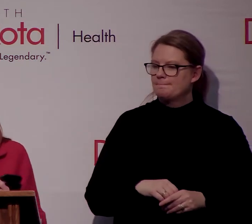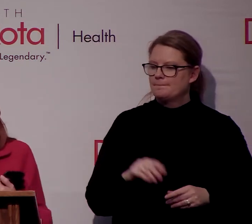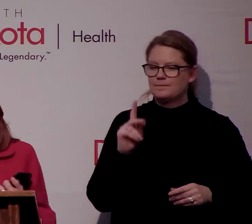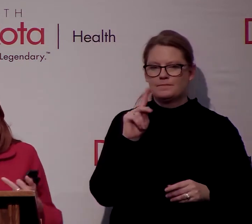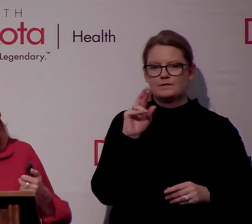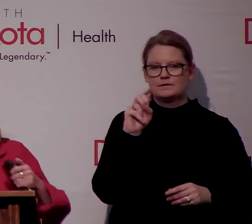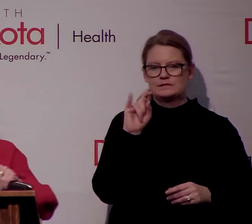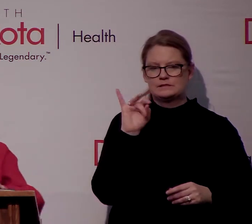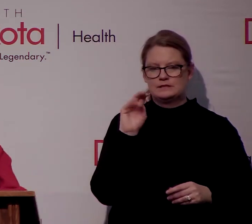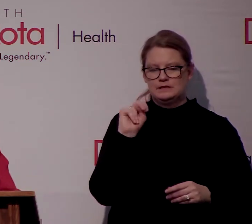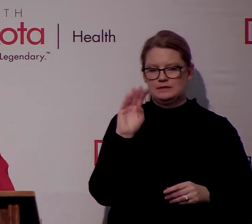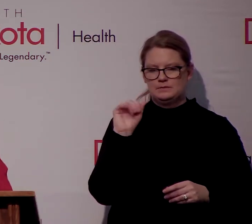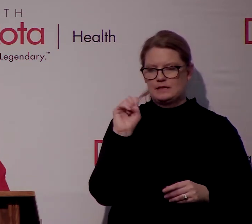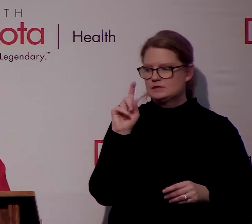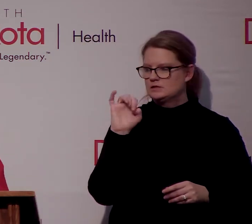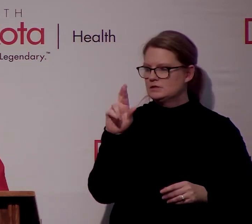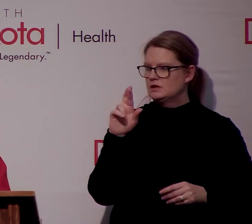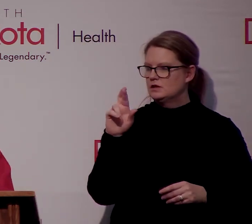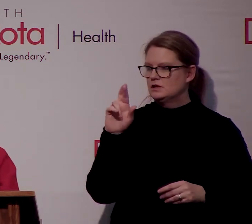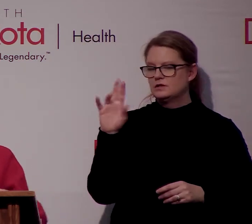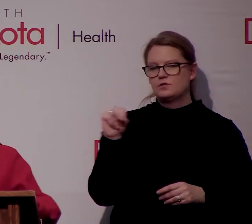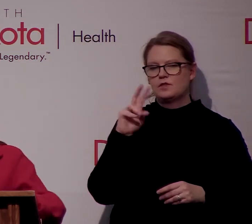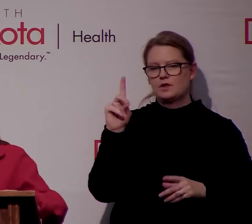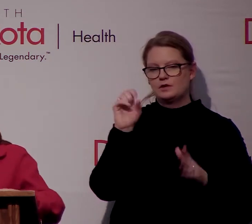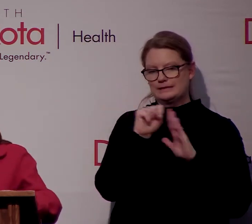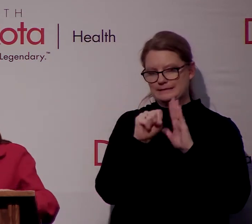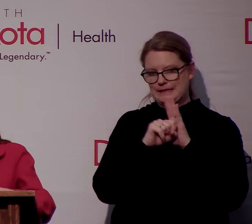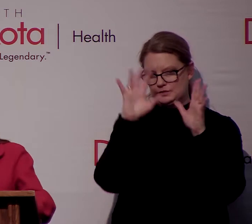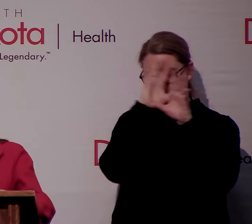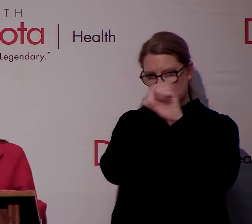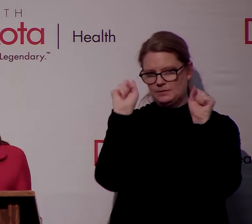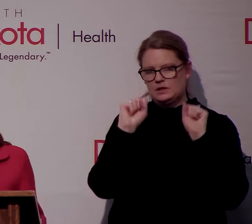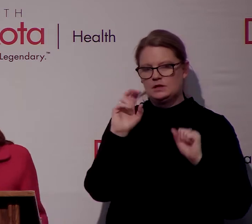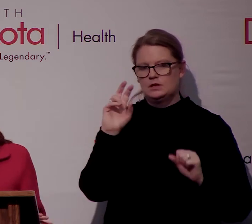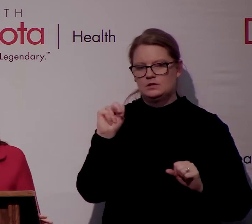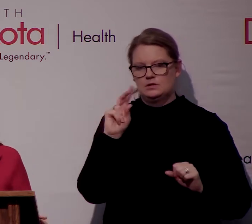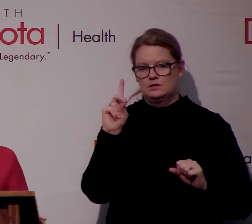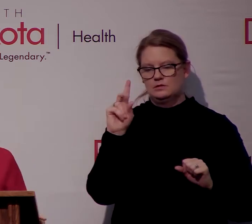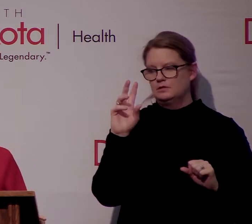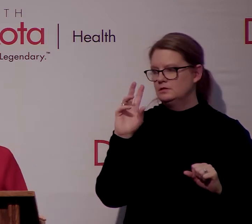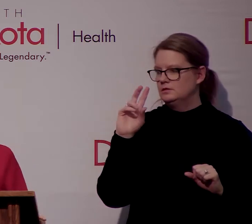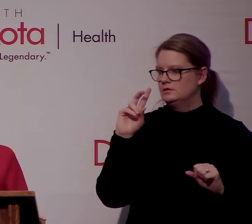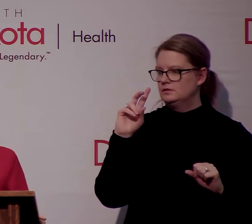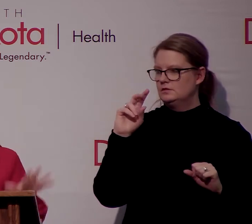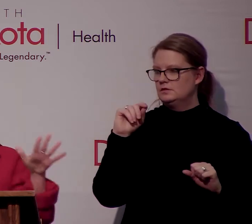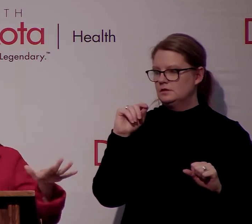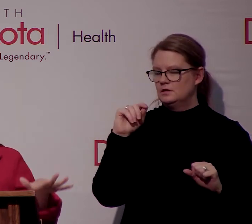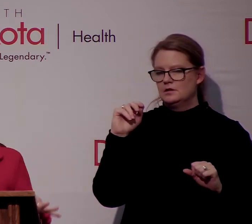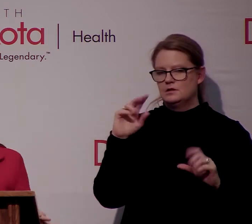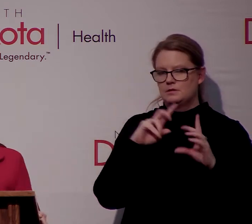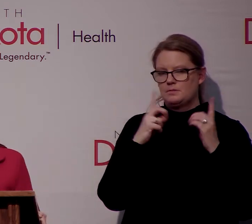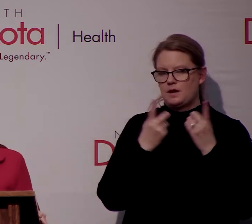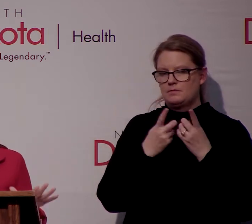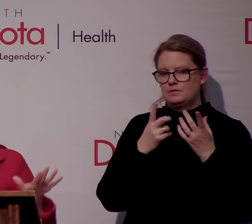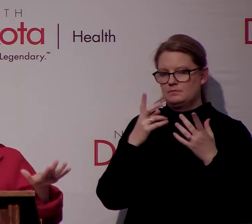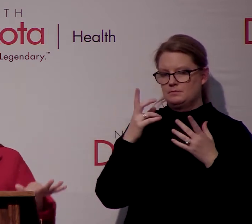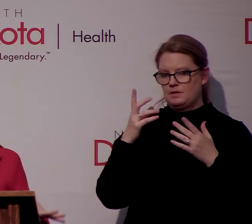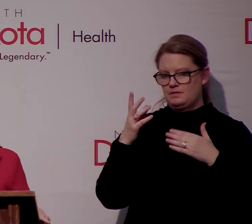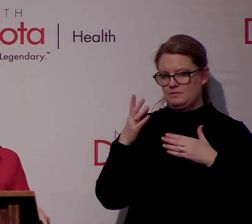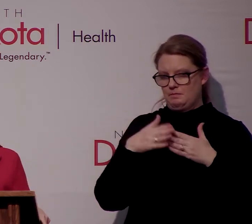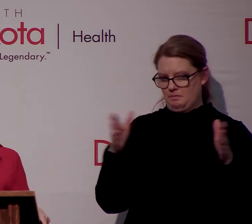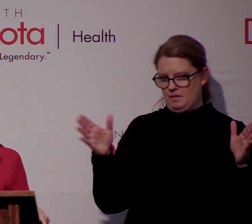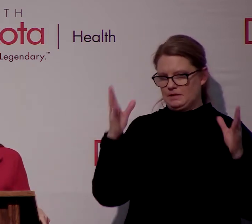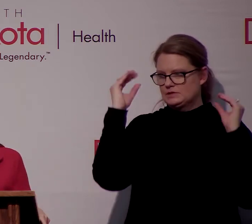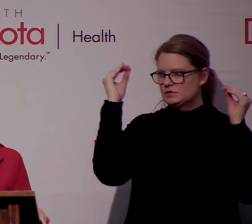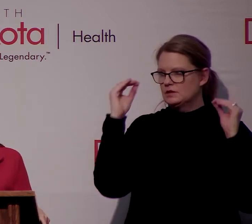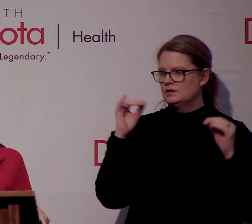Kirsten Baesler, State Superintendent, North Dakota Department of Public Instruction. So as I mentioned at the press conference on Friday, the Department of Public Instruction has applied to the